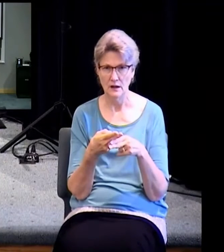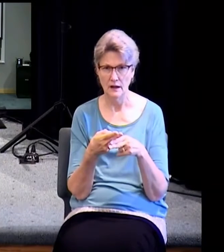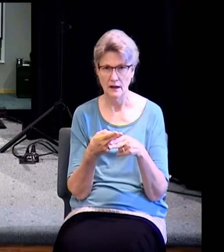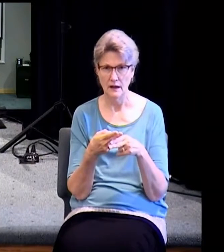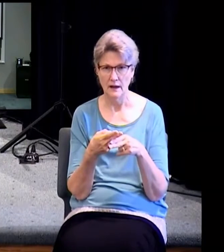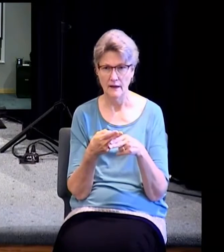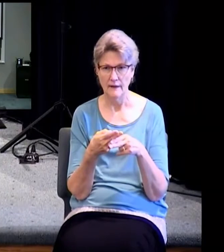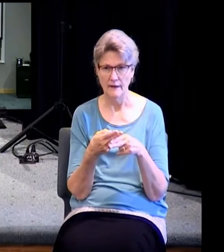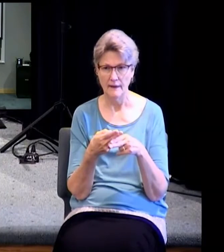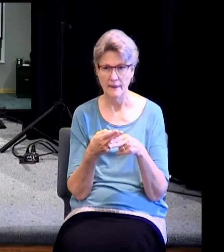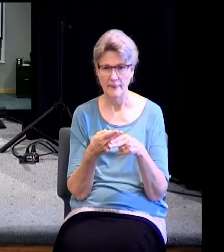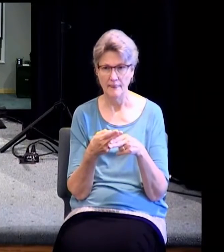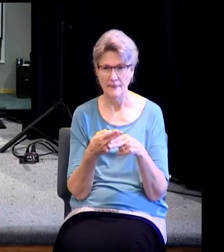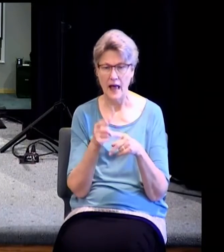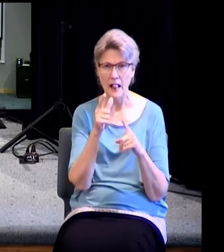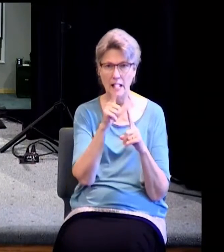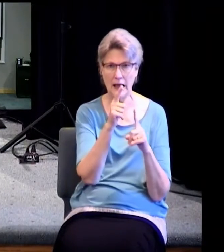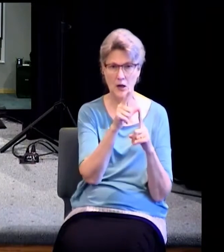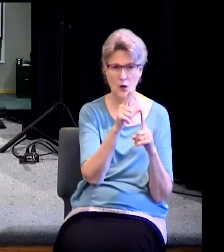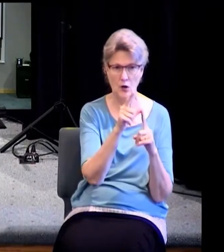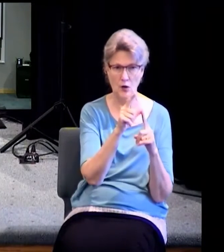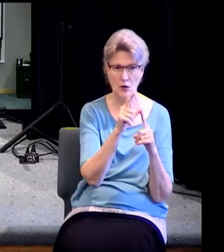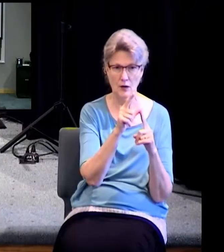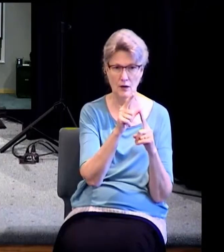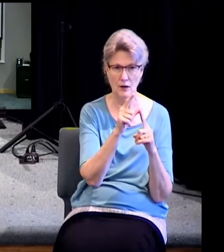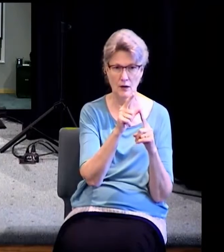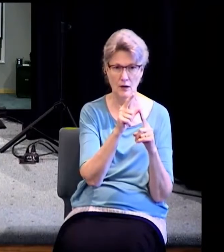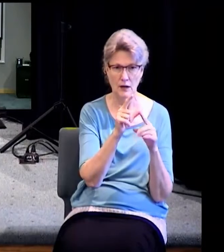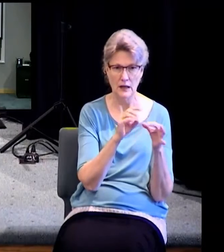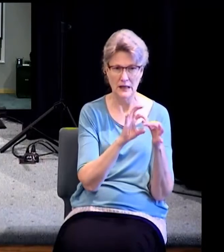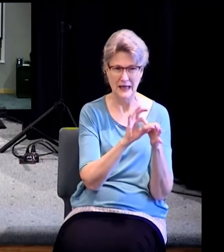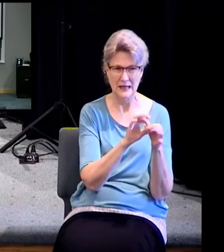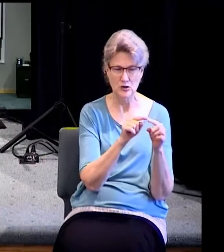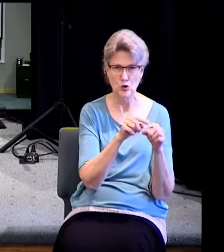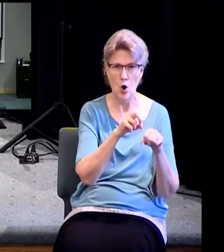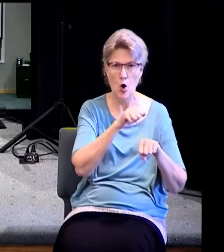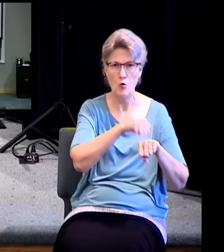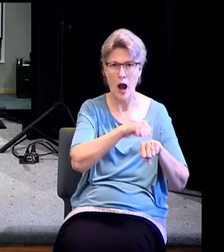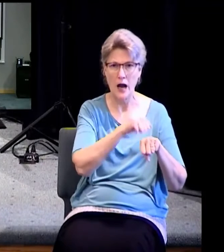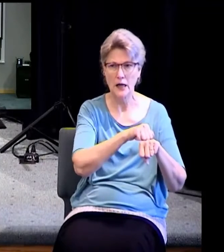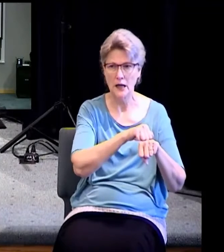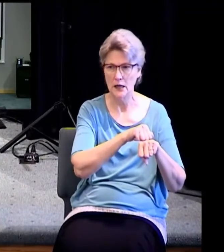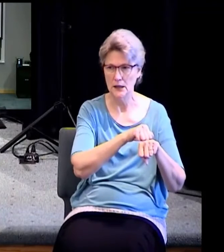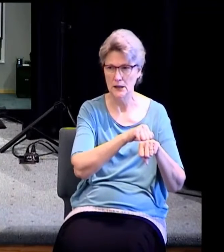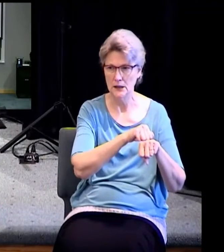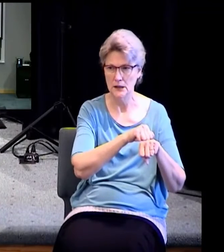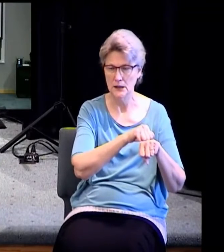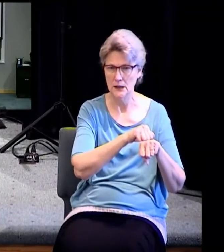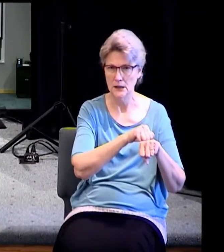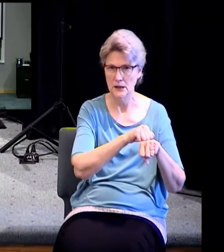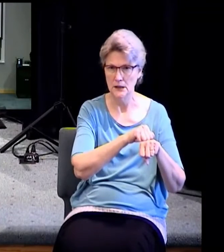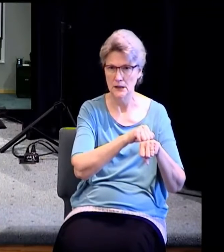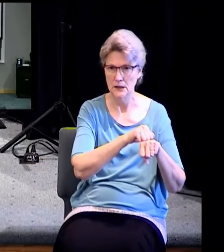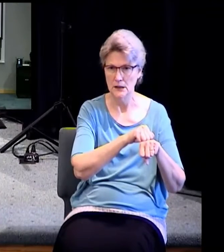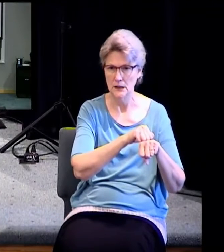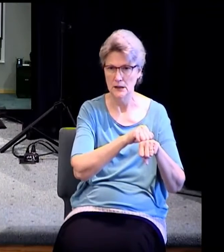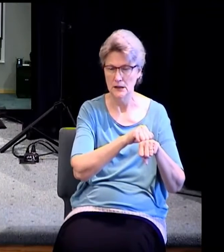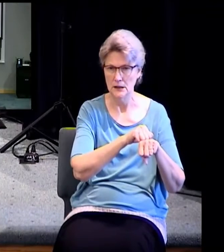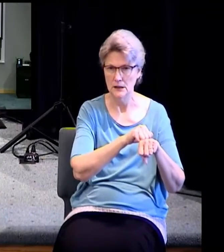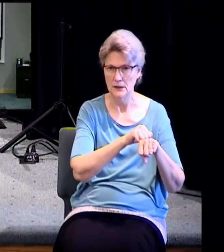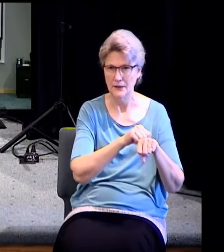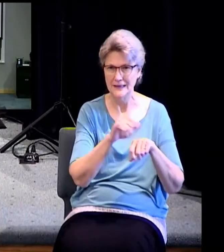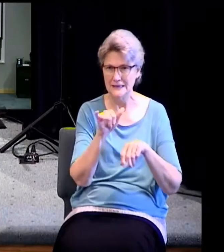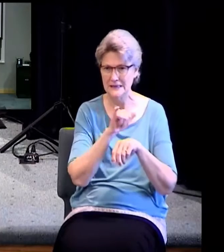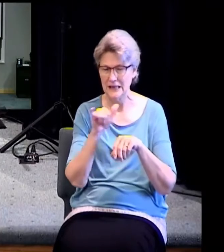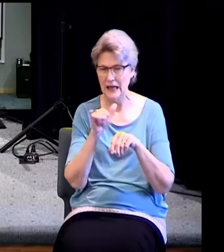Letter of the alphabet refers to a rock. It is in the same form, found this